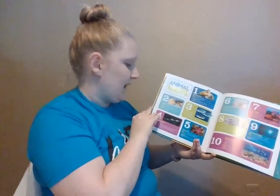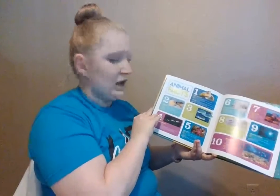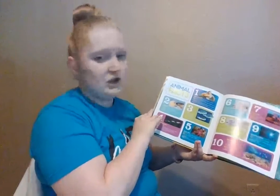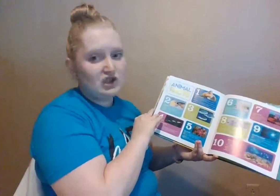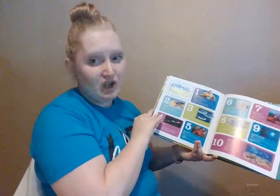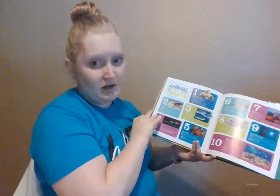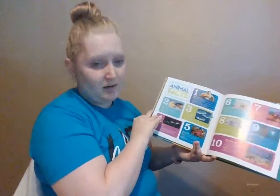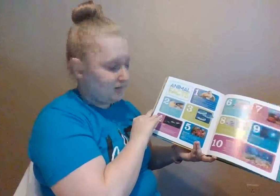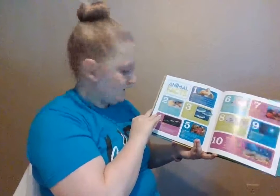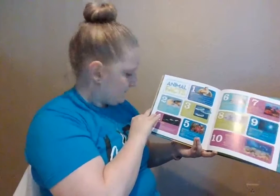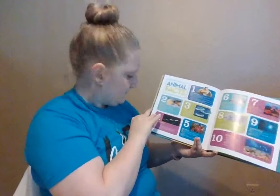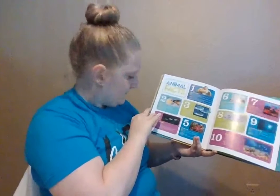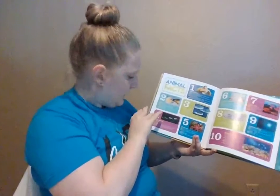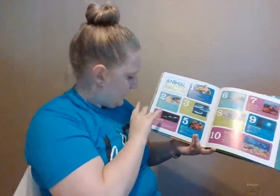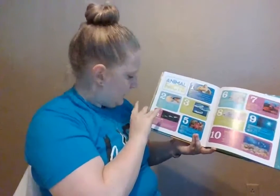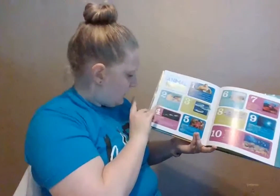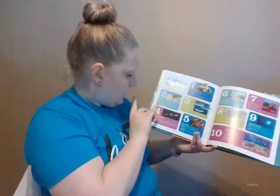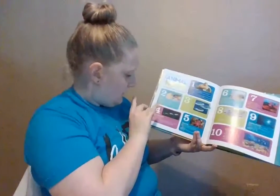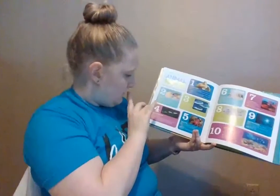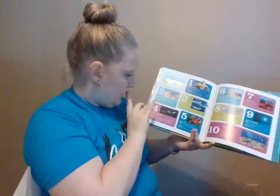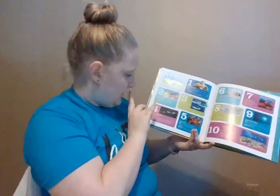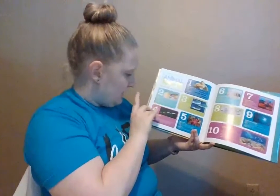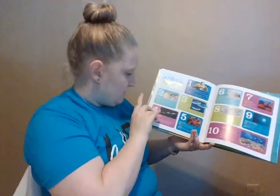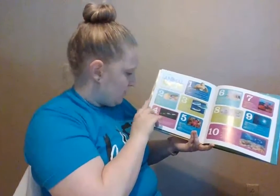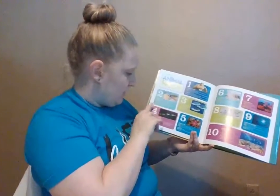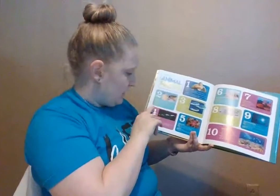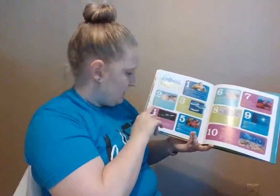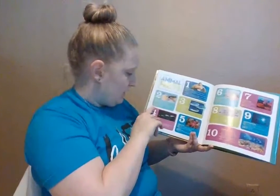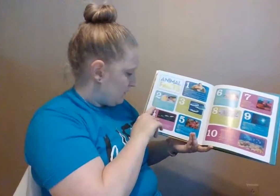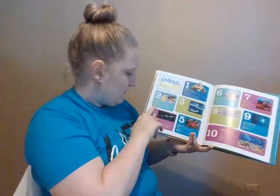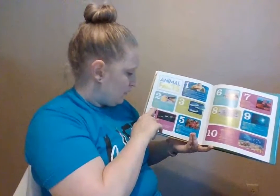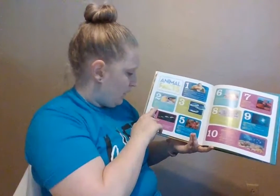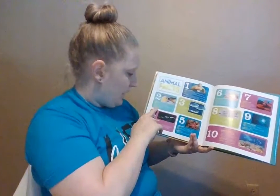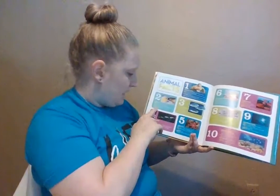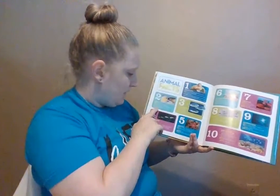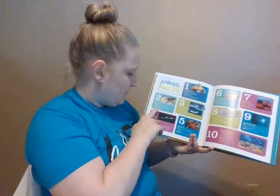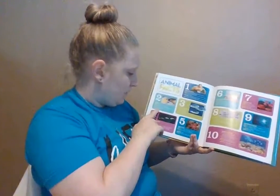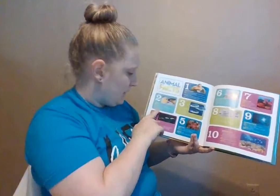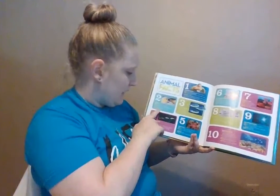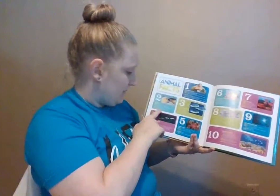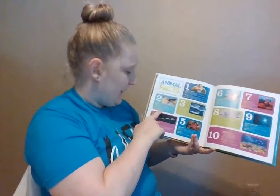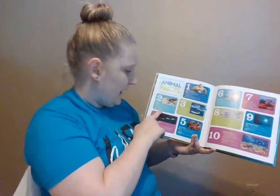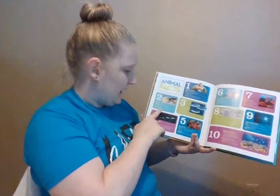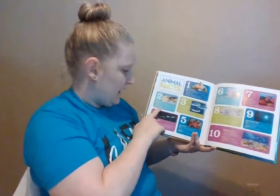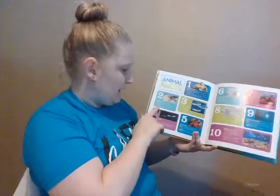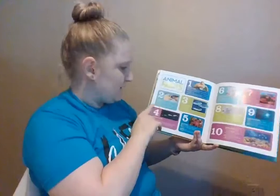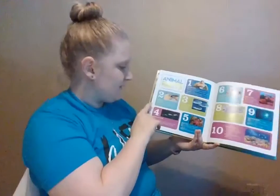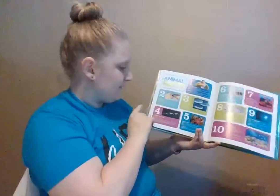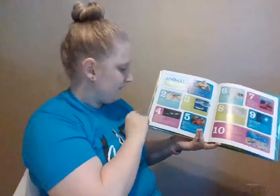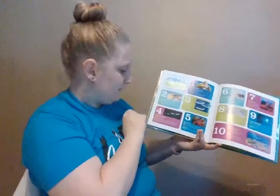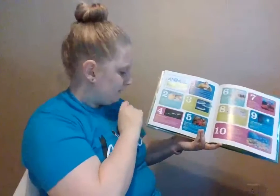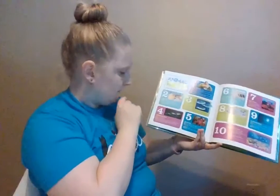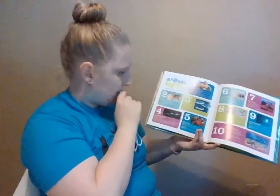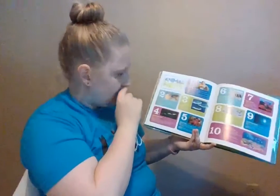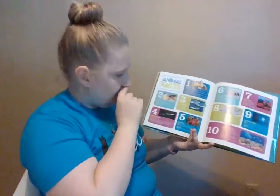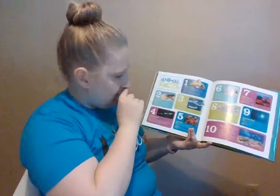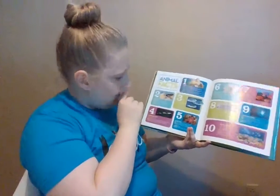and sharks. Babies. Born on pack ice.